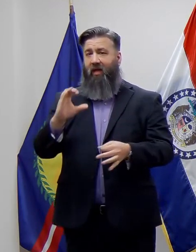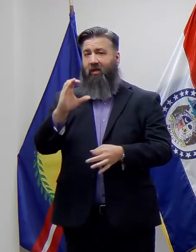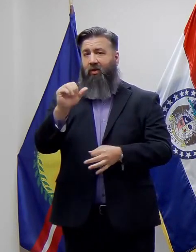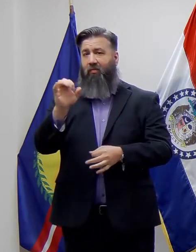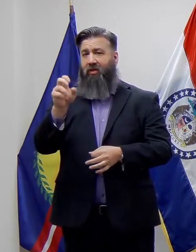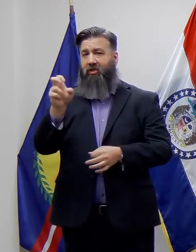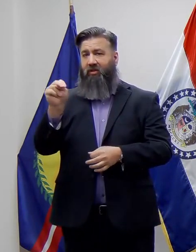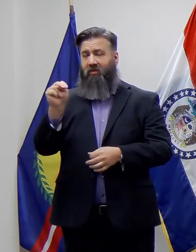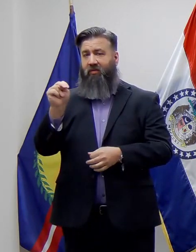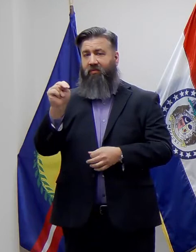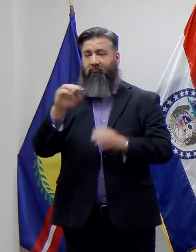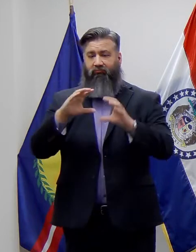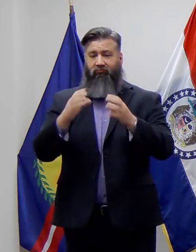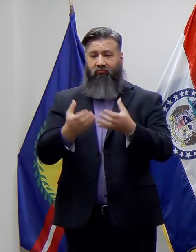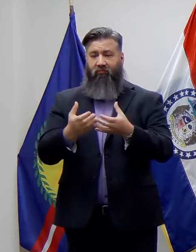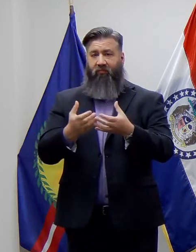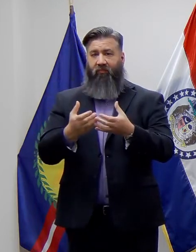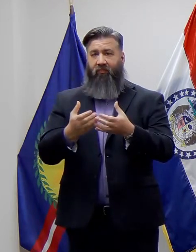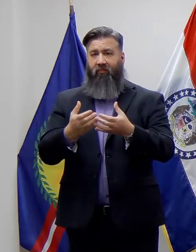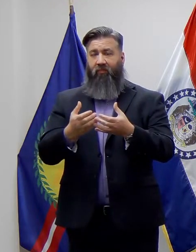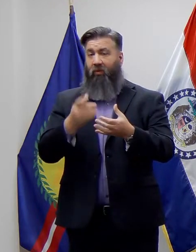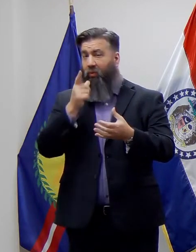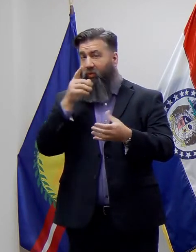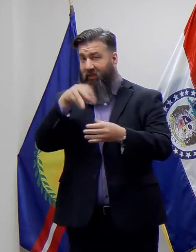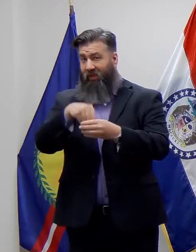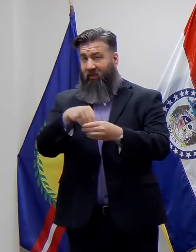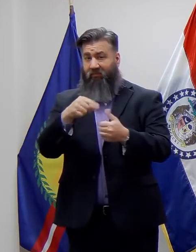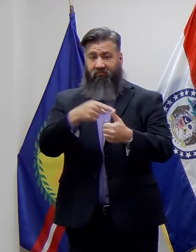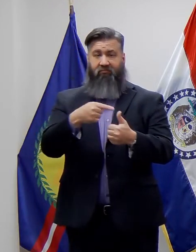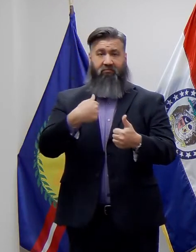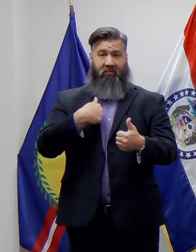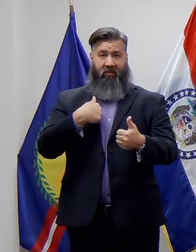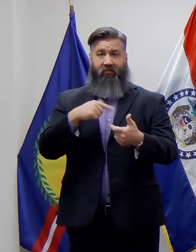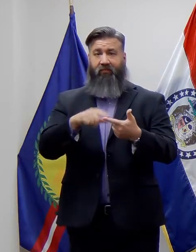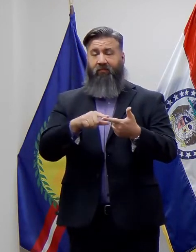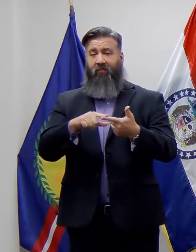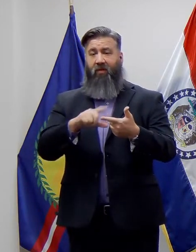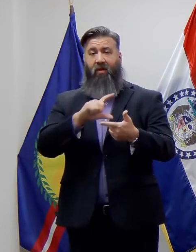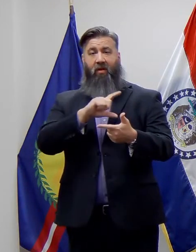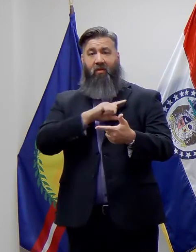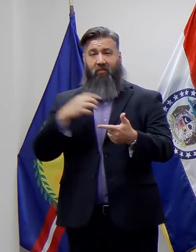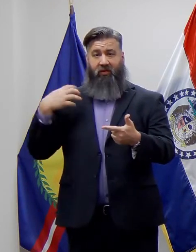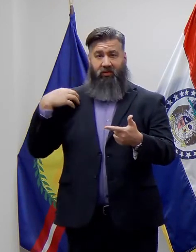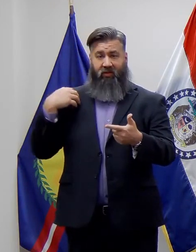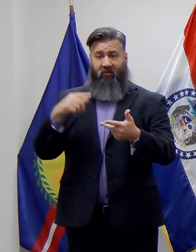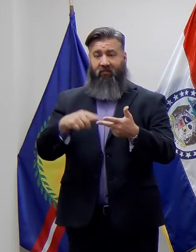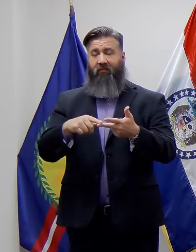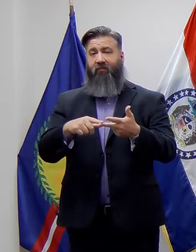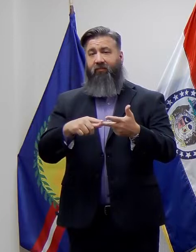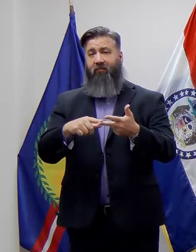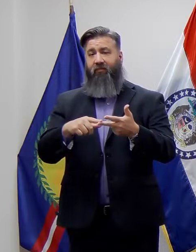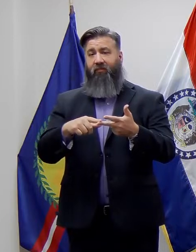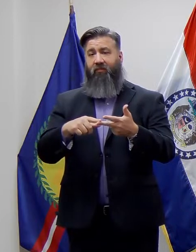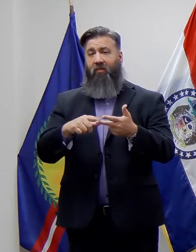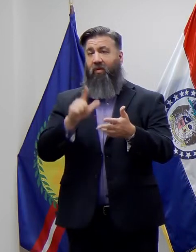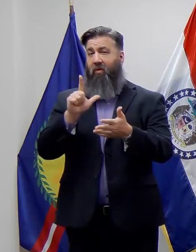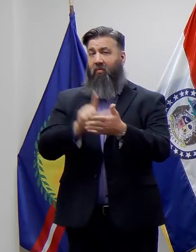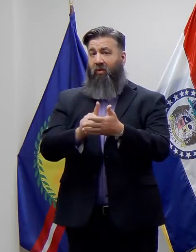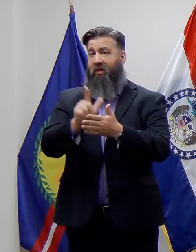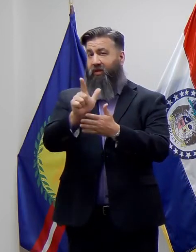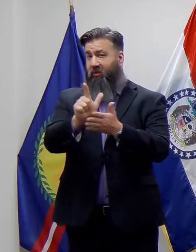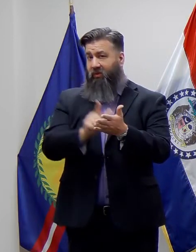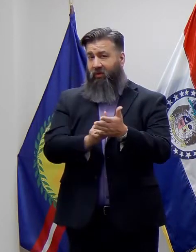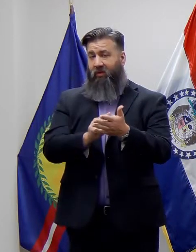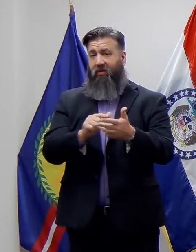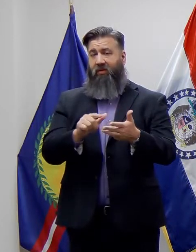It consists of the county executive, the county council chair, the police chief, prosecuting attorney, the presiding